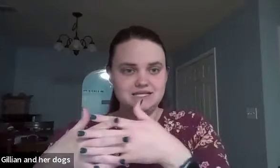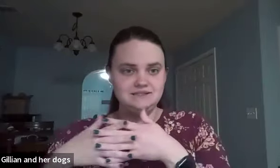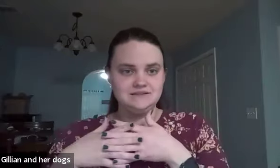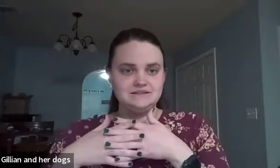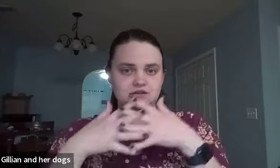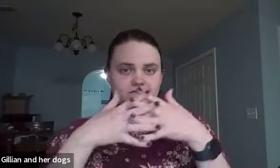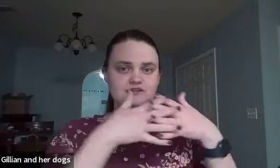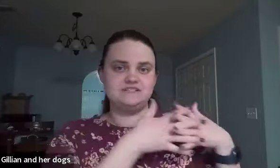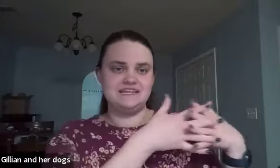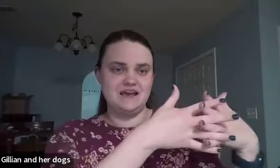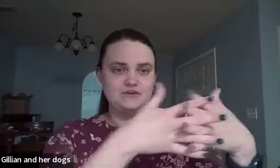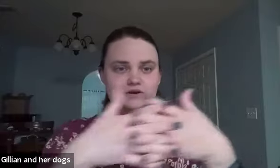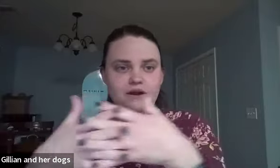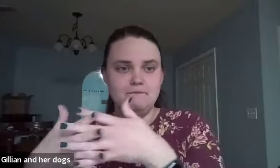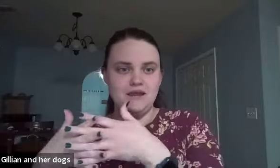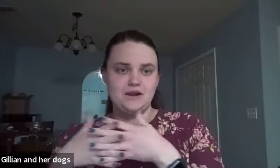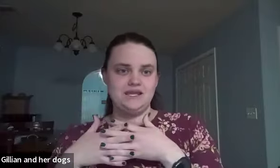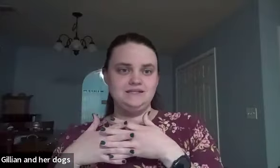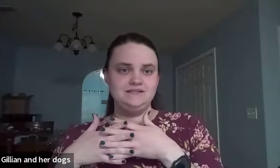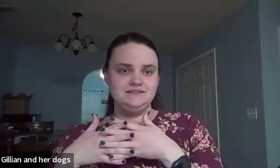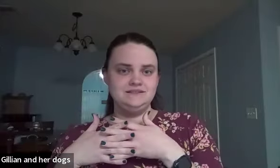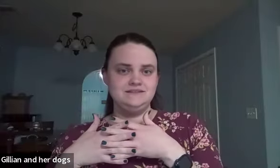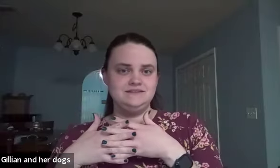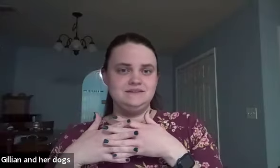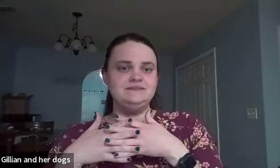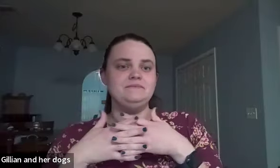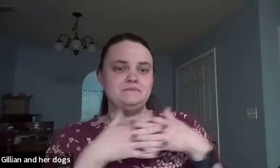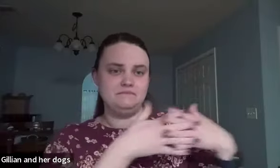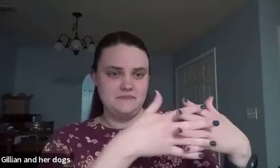American. It's like your fingers are together. American